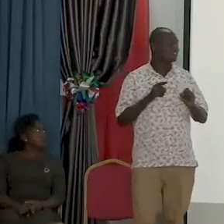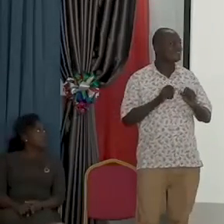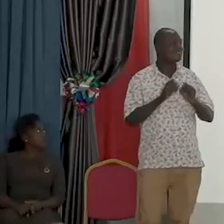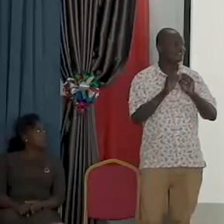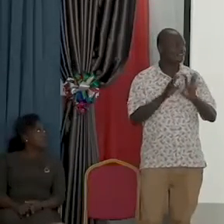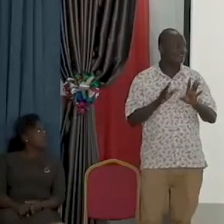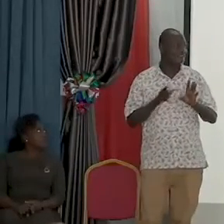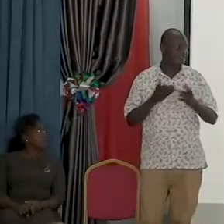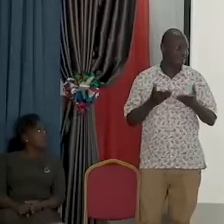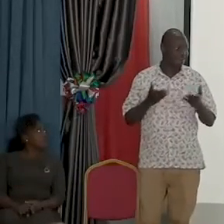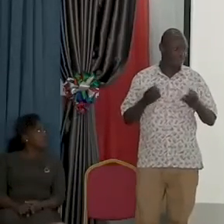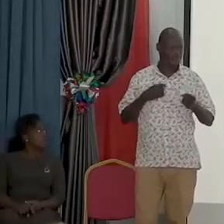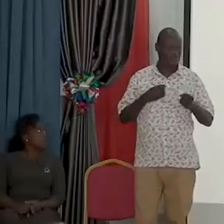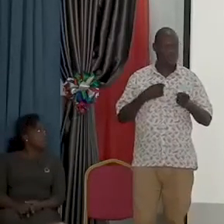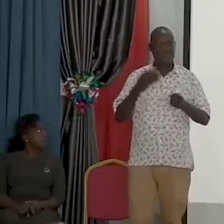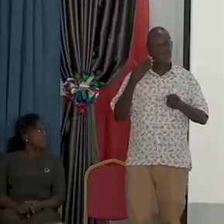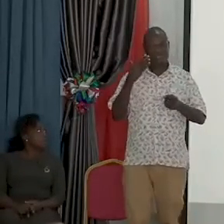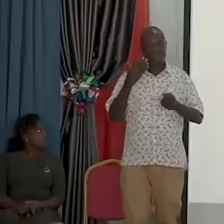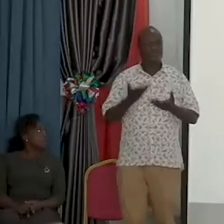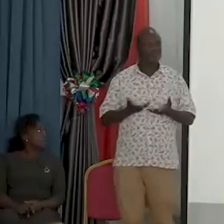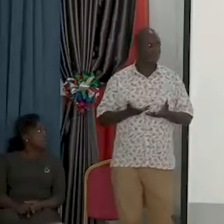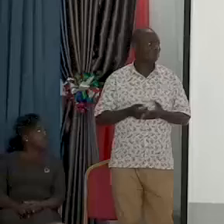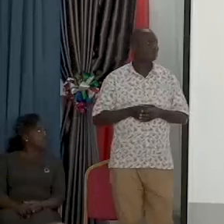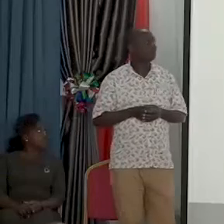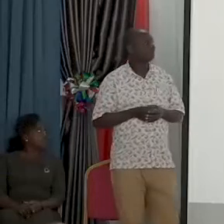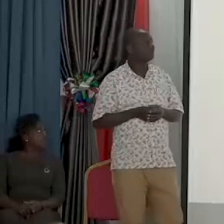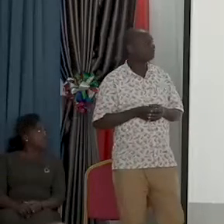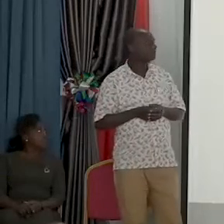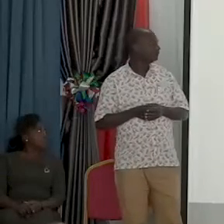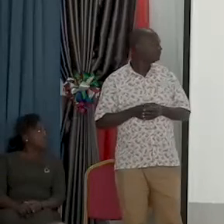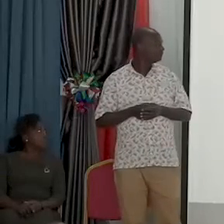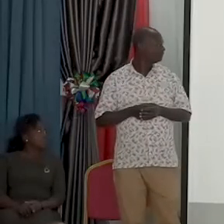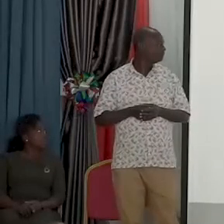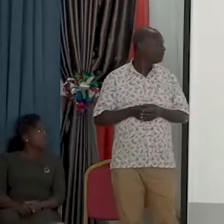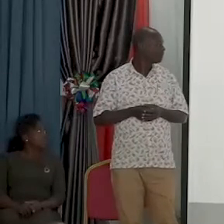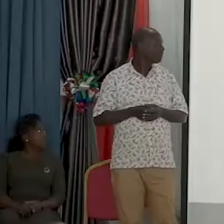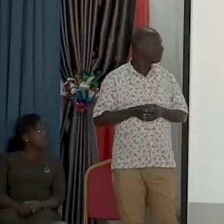know if it rings true to you.